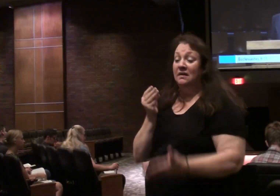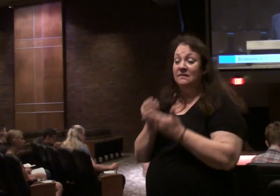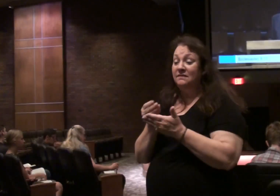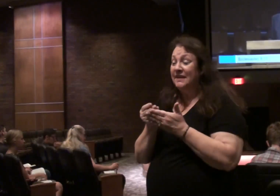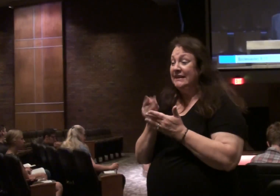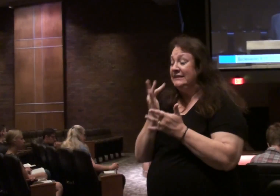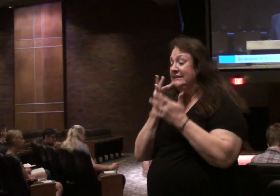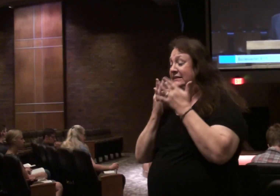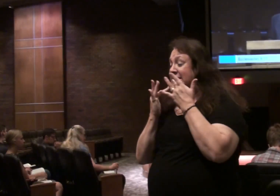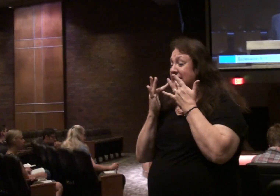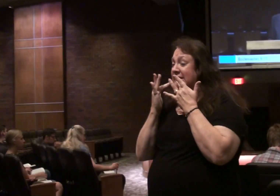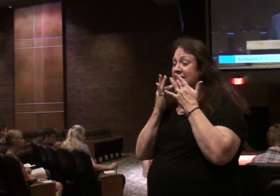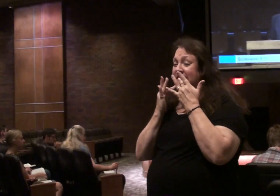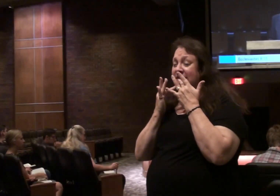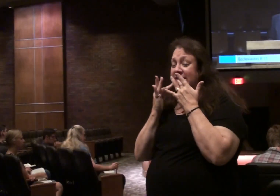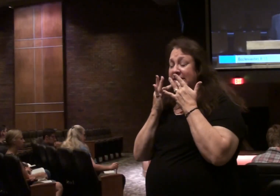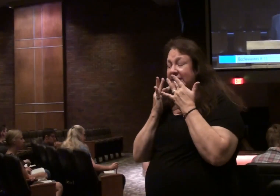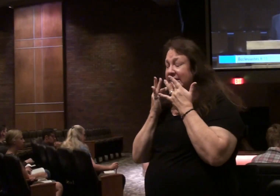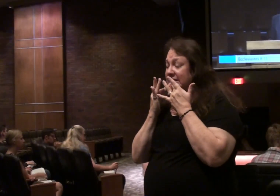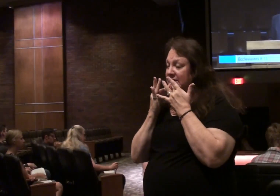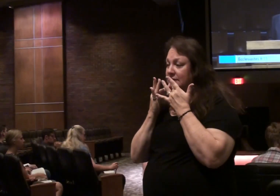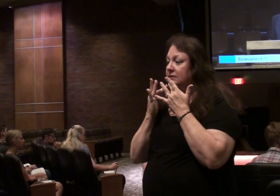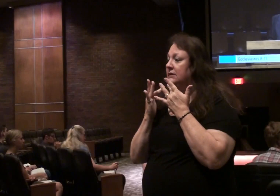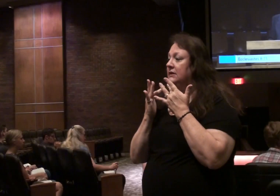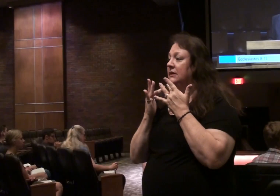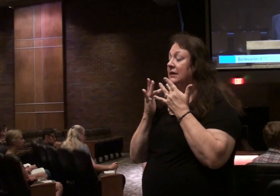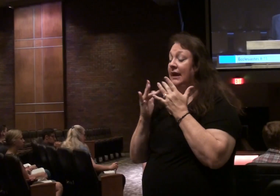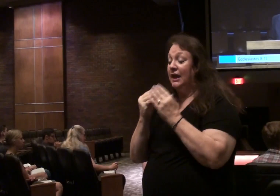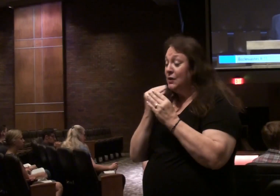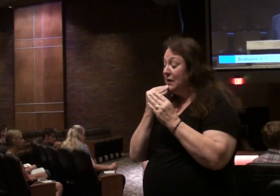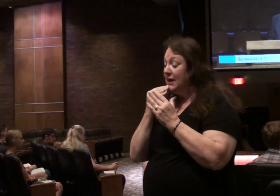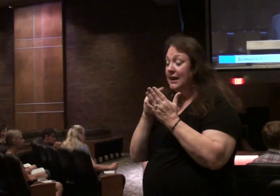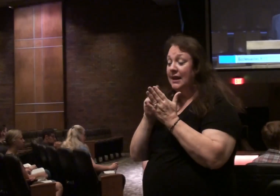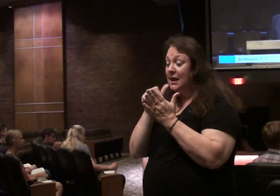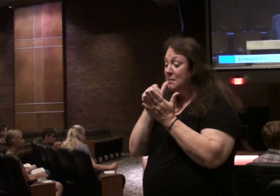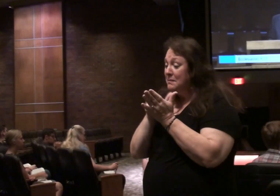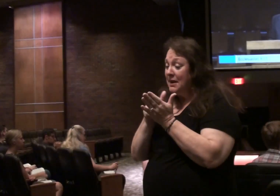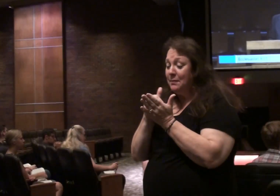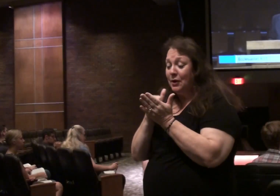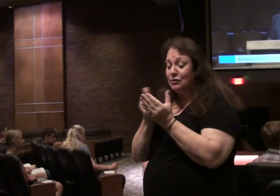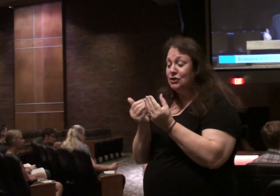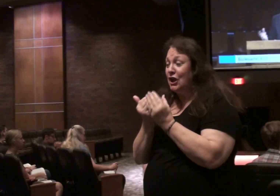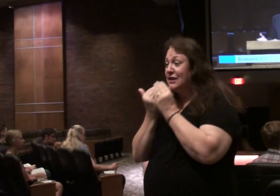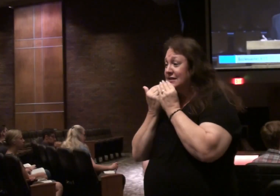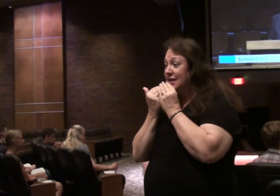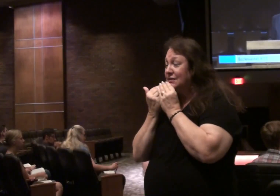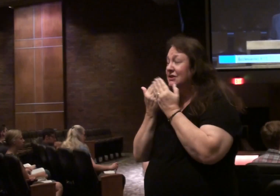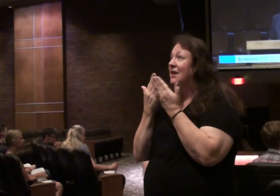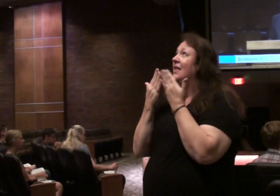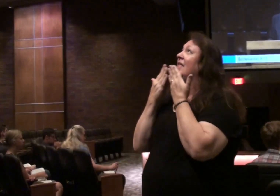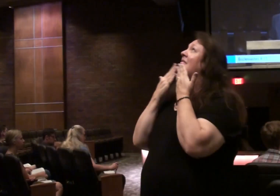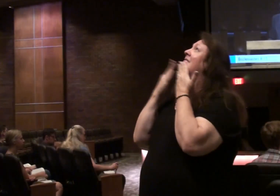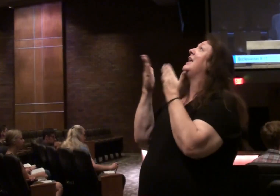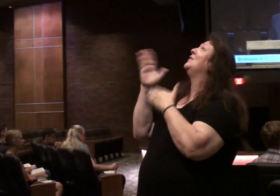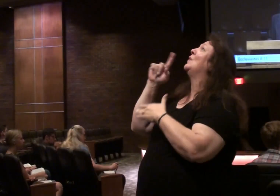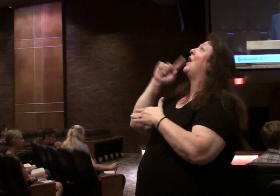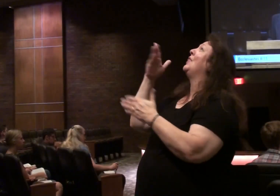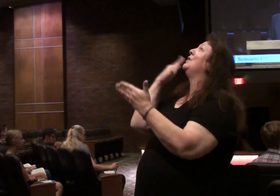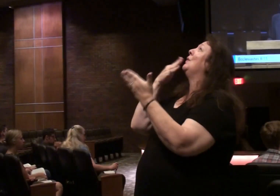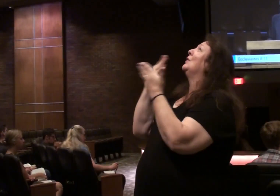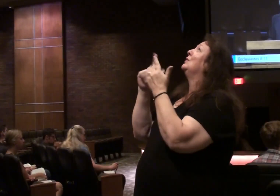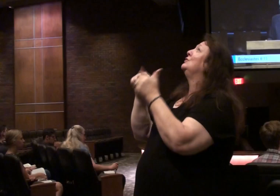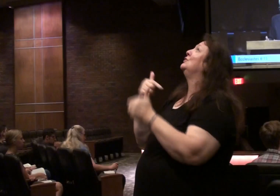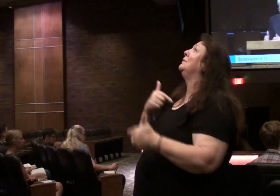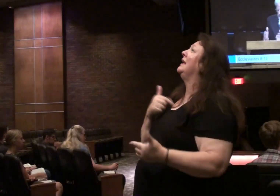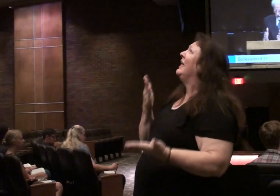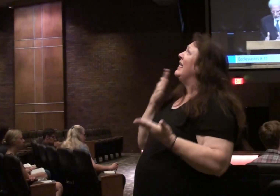finances are, no matter what, sit down and have a peanut butter and jelly sandwich and thank God for his goodness.